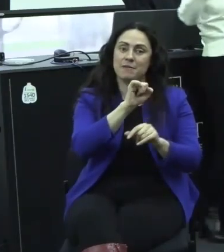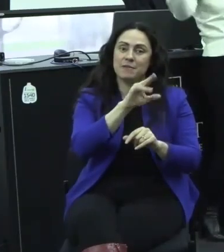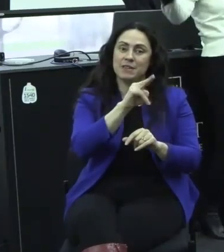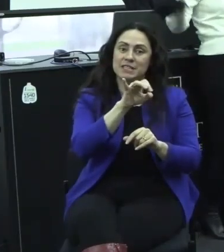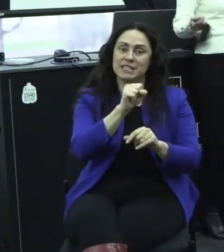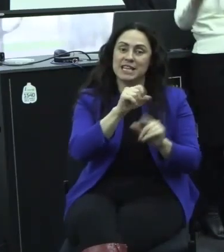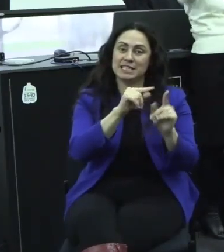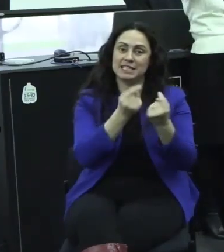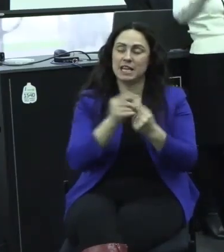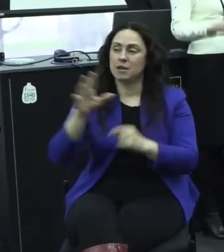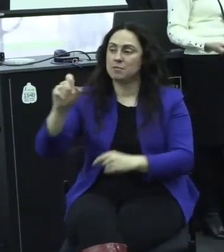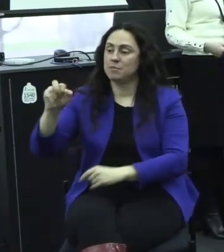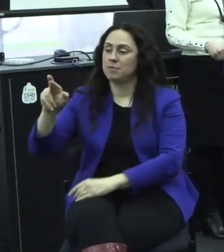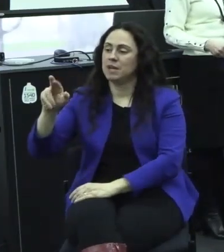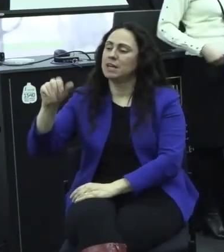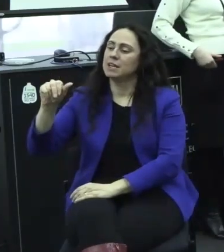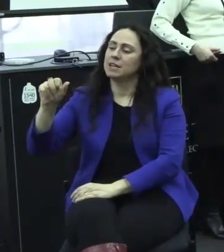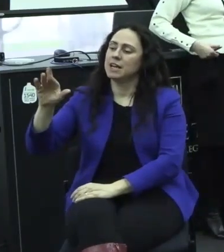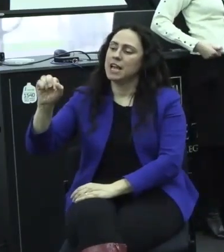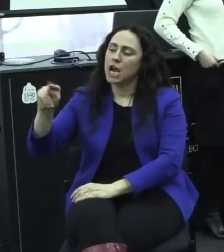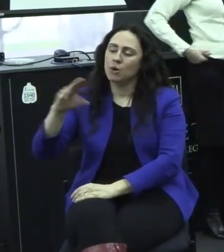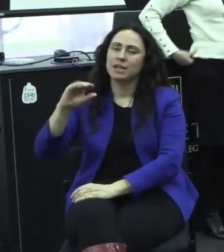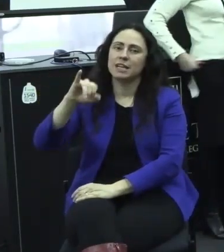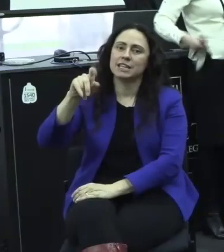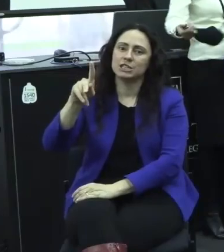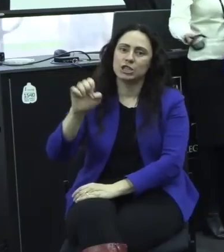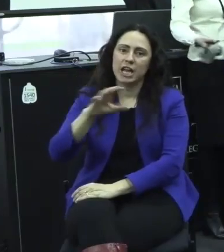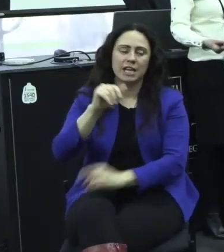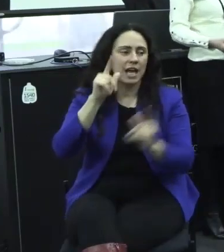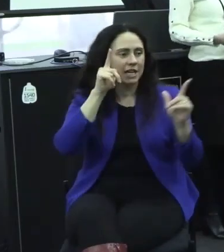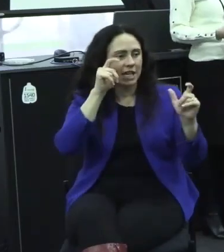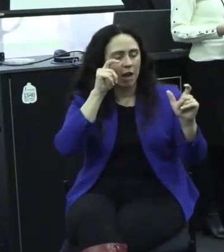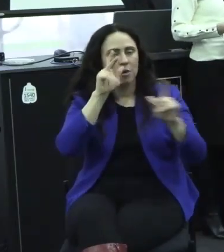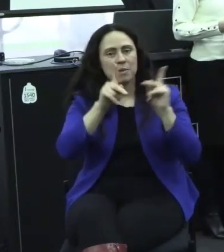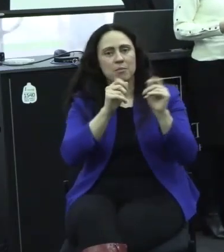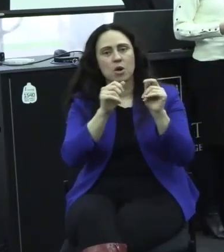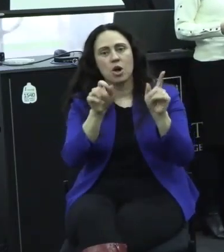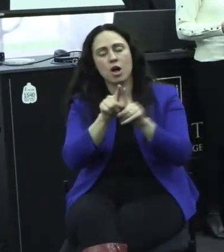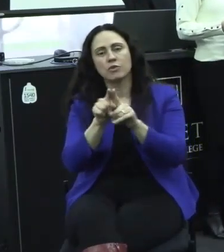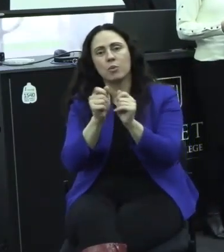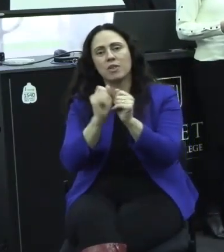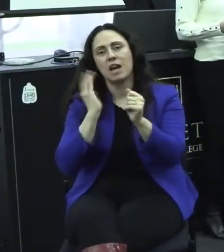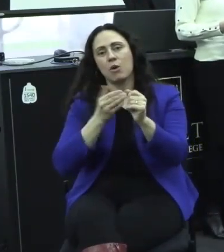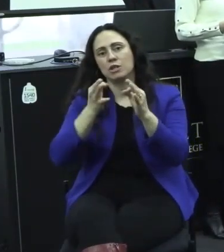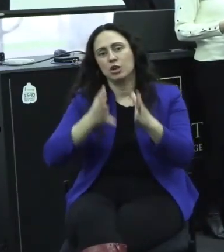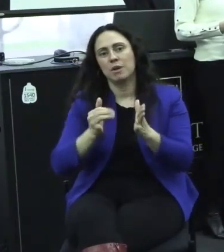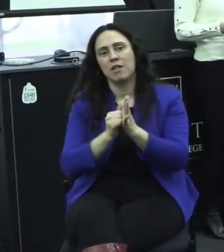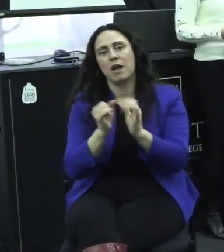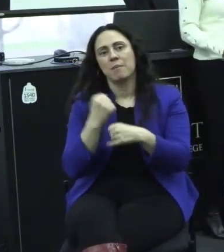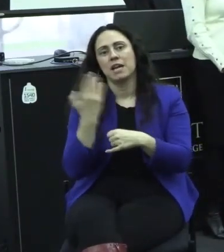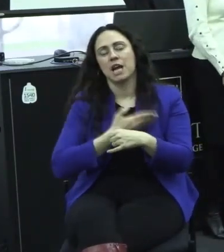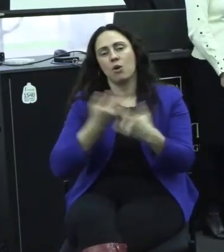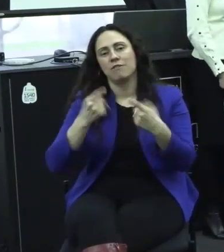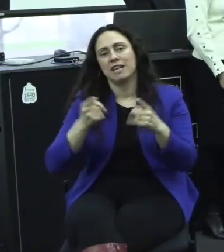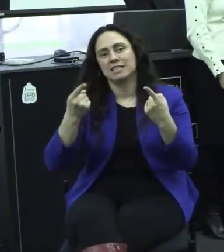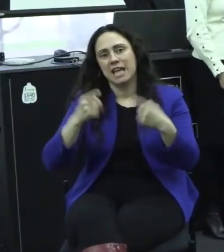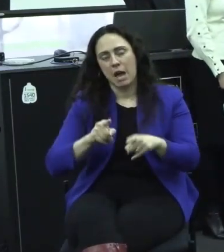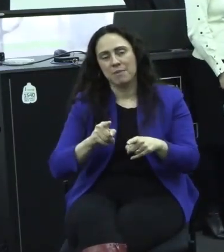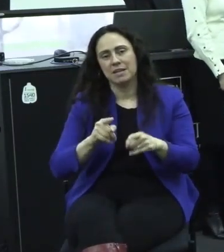Aaron and Jake and our camera folks, along with our interpreter that make our events happen. Thank you